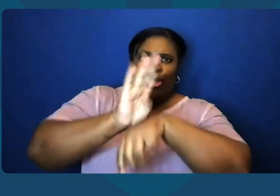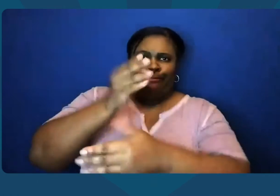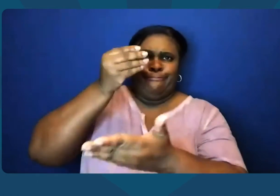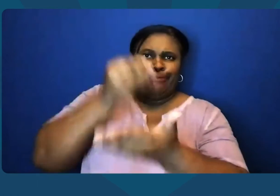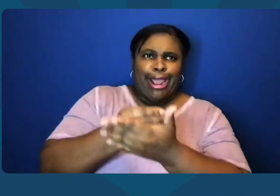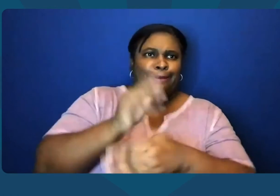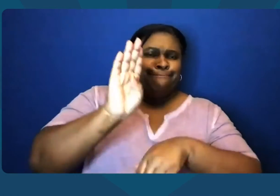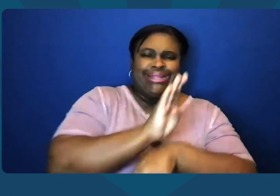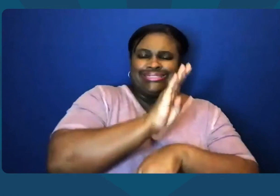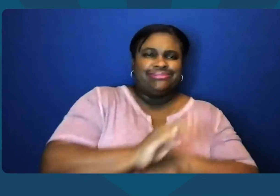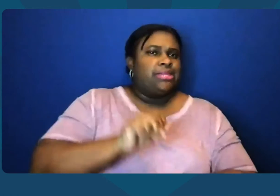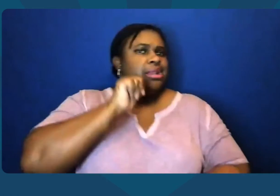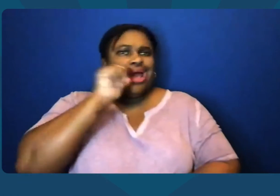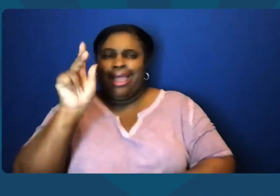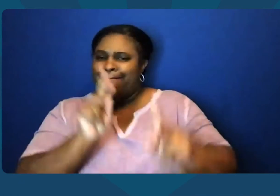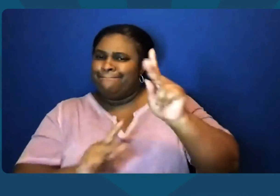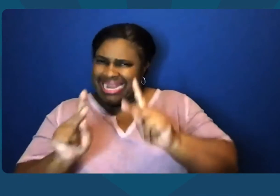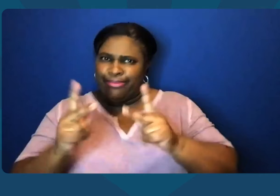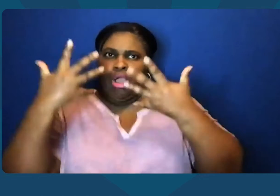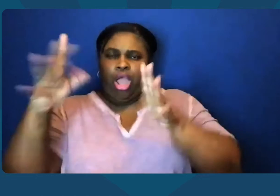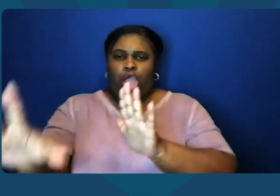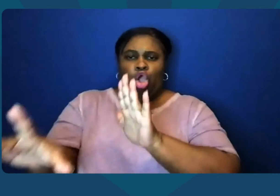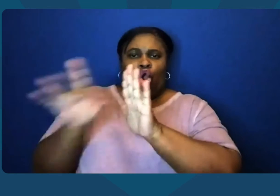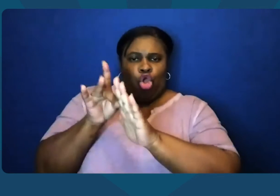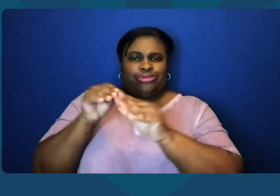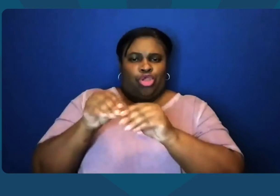people it is sworn to serve.